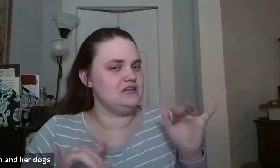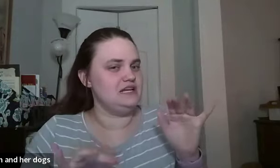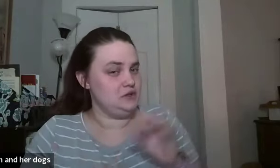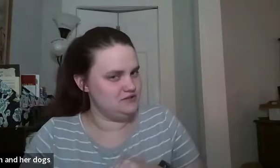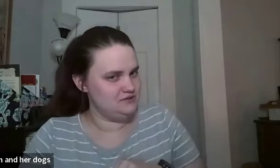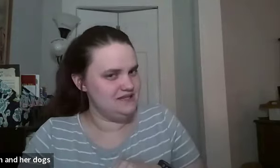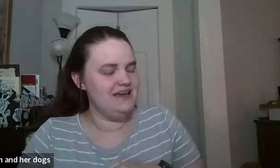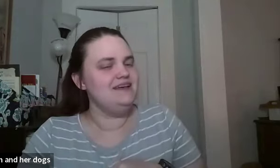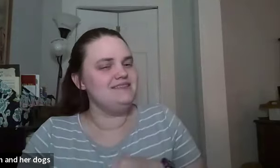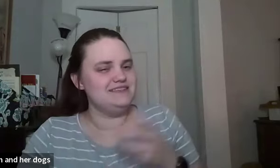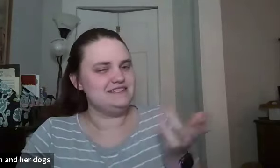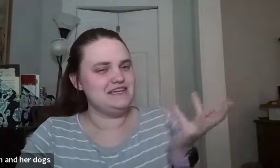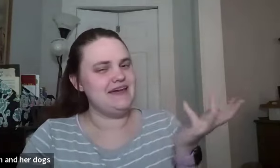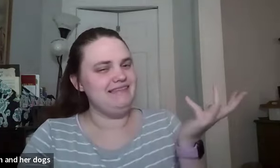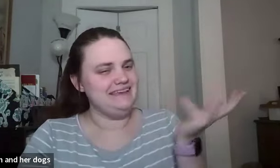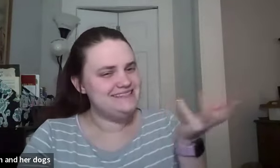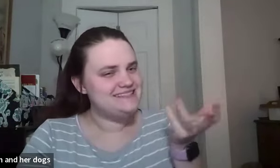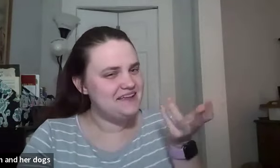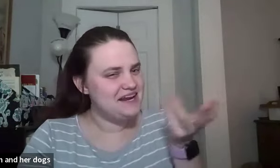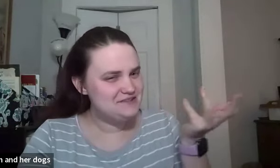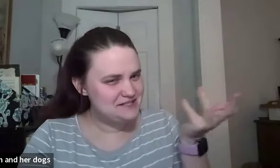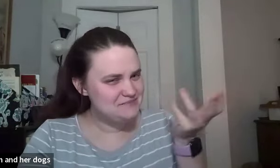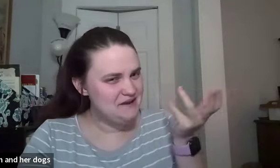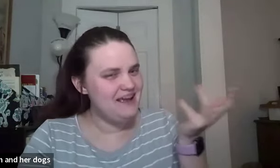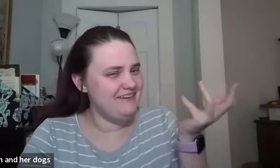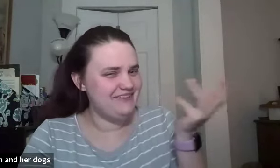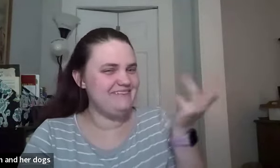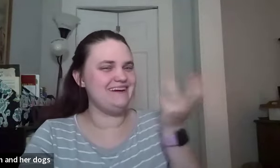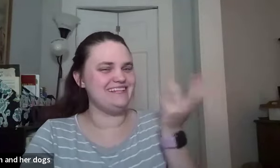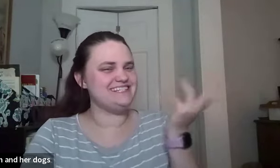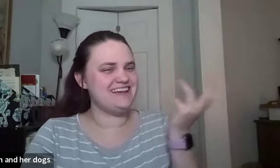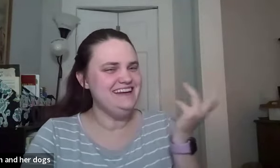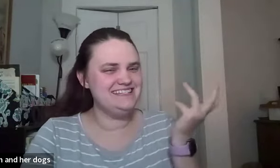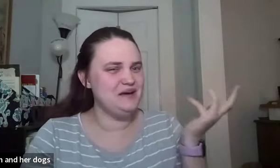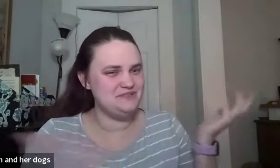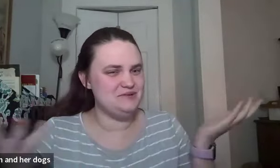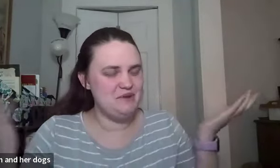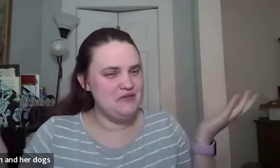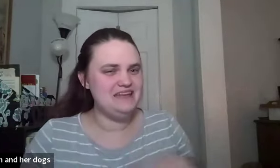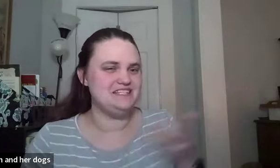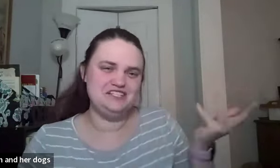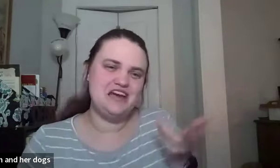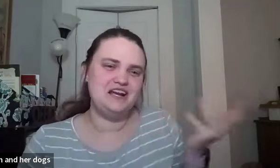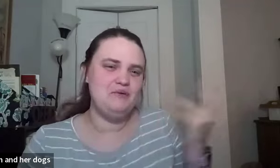get used to it. This is again that lazy sign that I've talked about, I feel, where you just kind of stop doing both hands and you just kind of go with